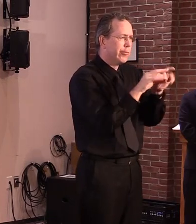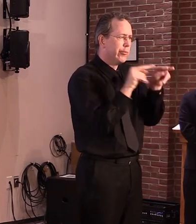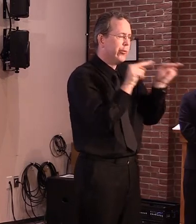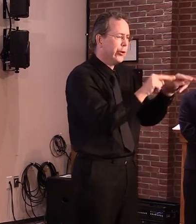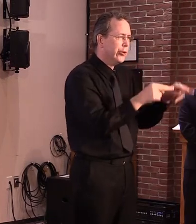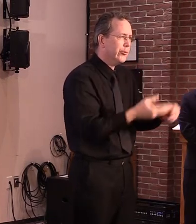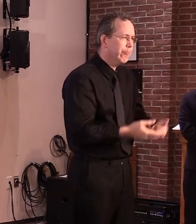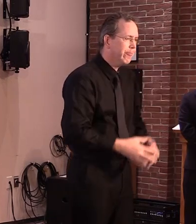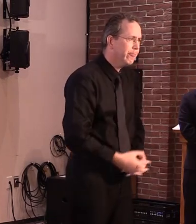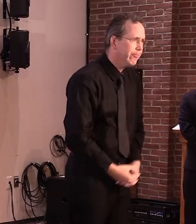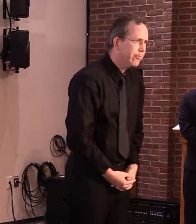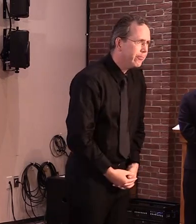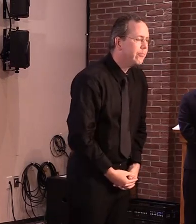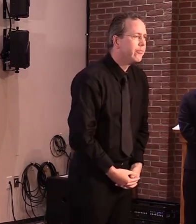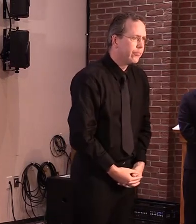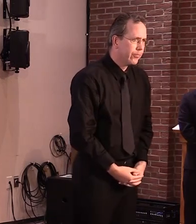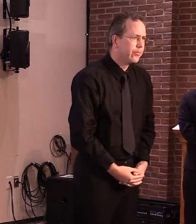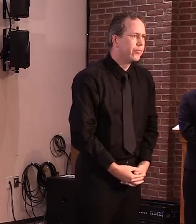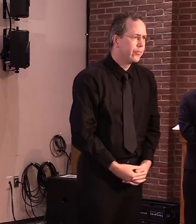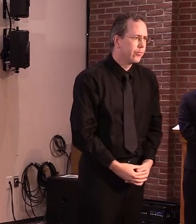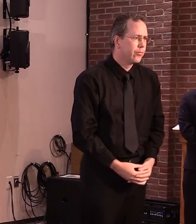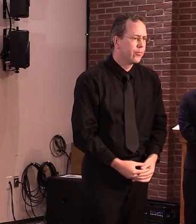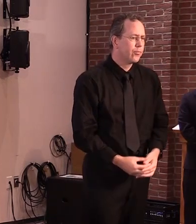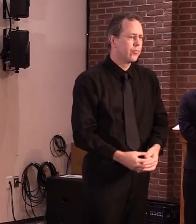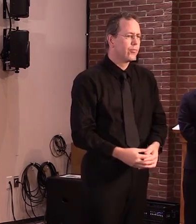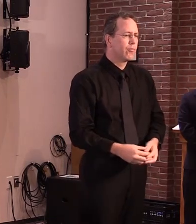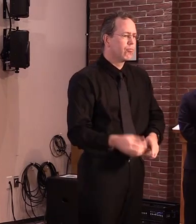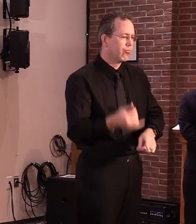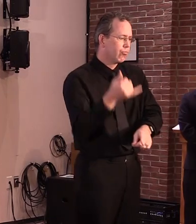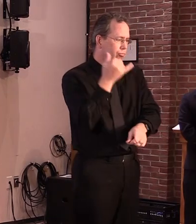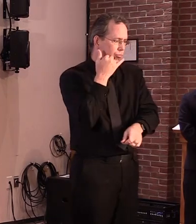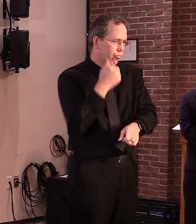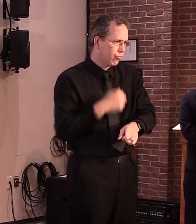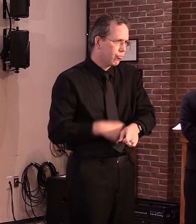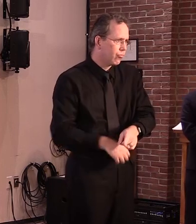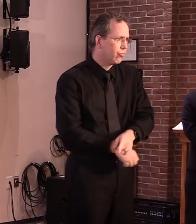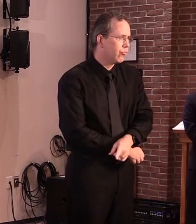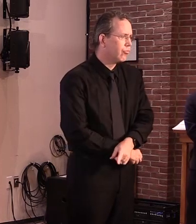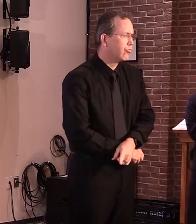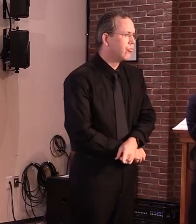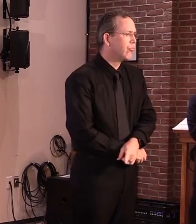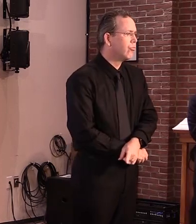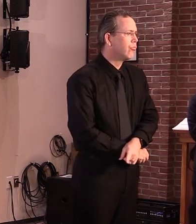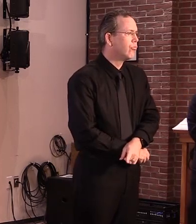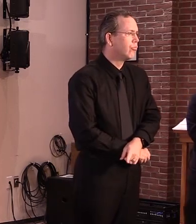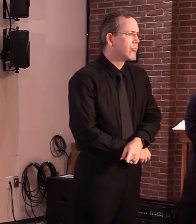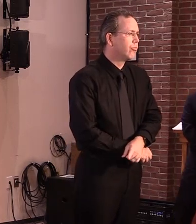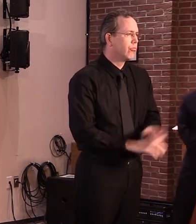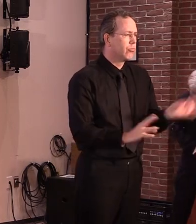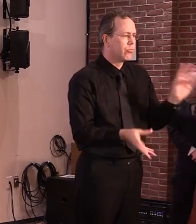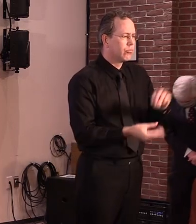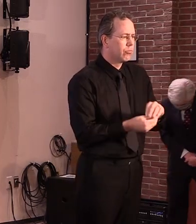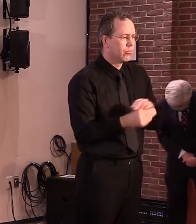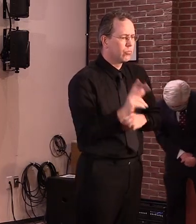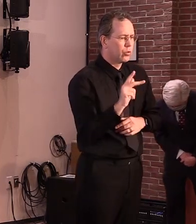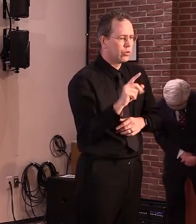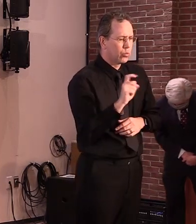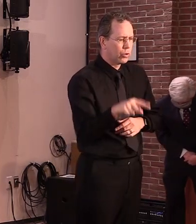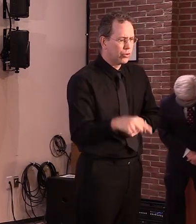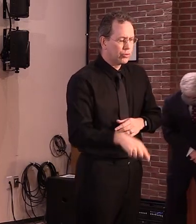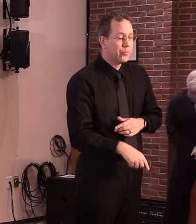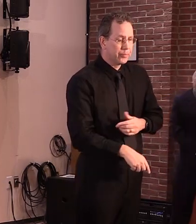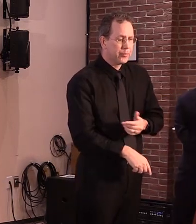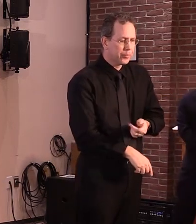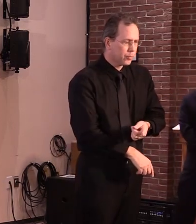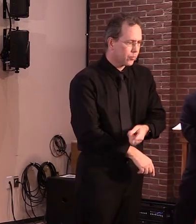the phones now. There are 23 callers on the phone, so just bear that in mind. We'll start